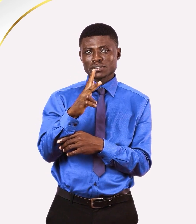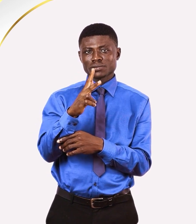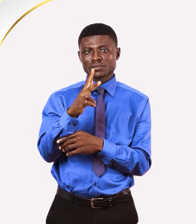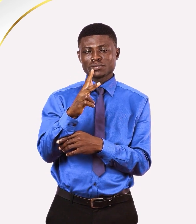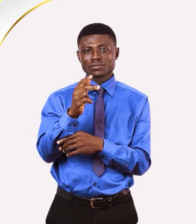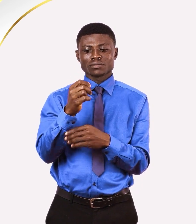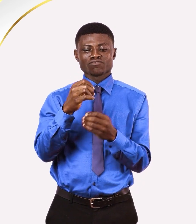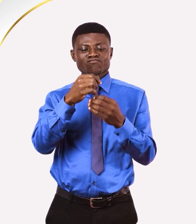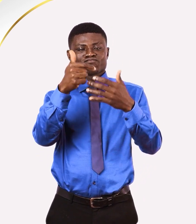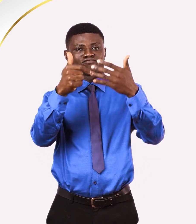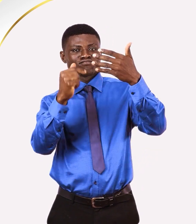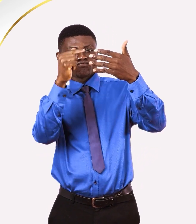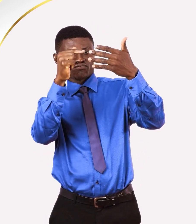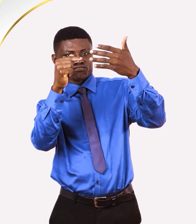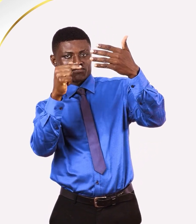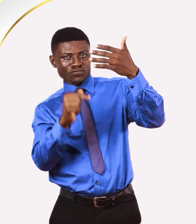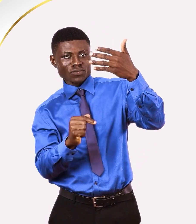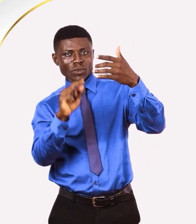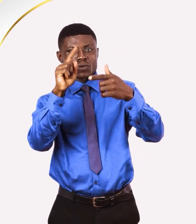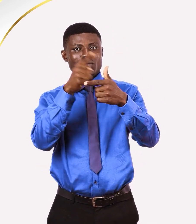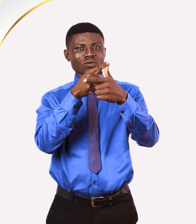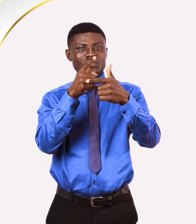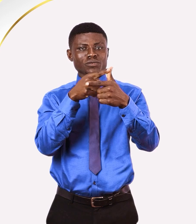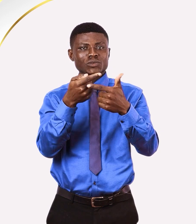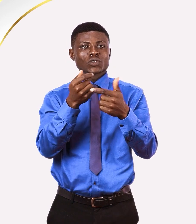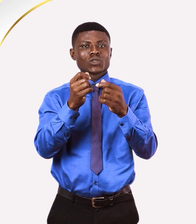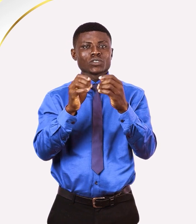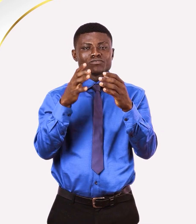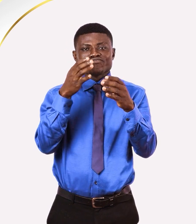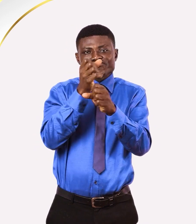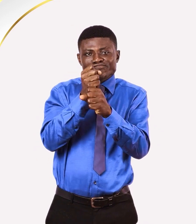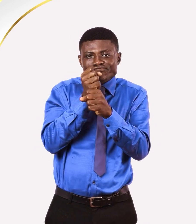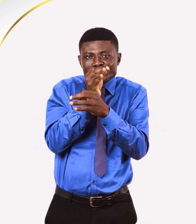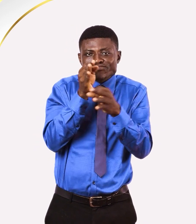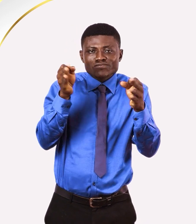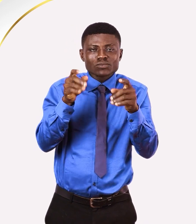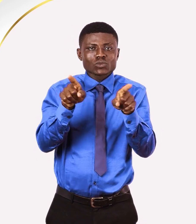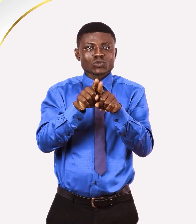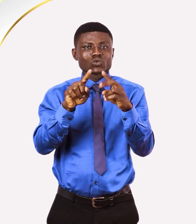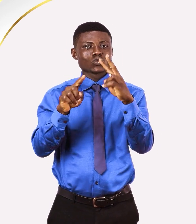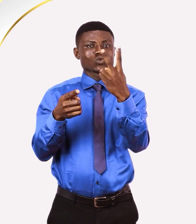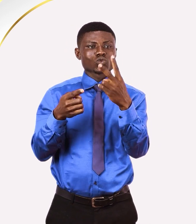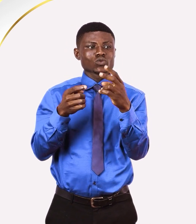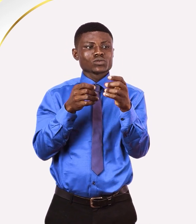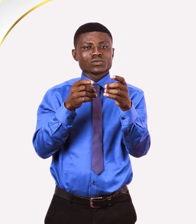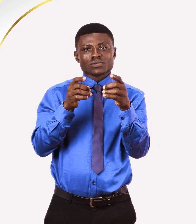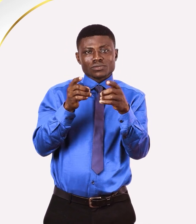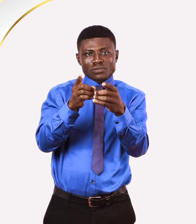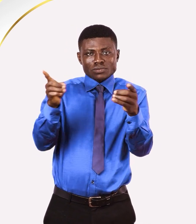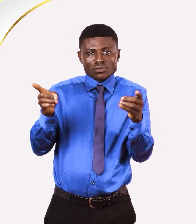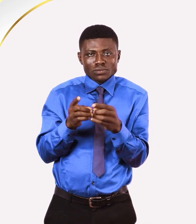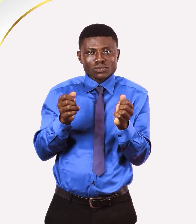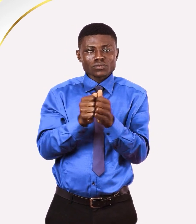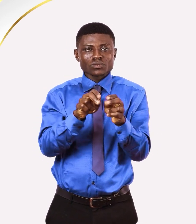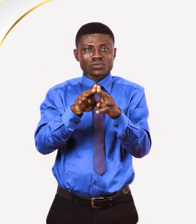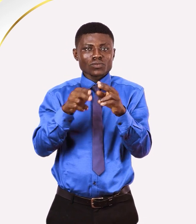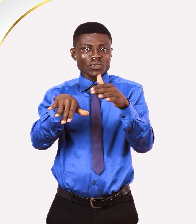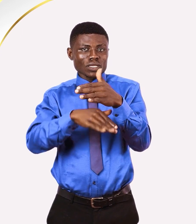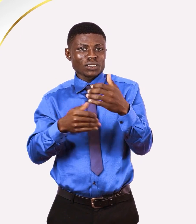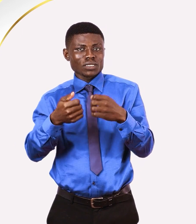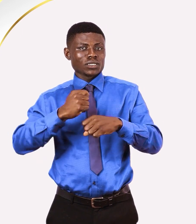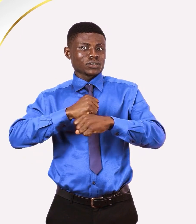2023. Table of Contents. 1. Overview. 2. Departments and units under